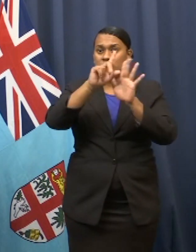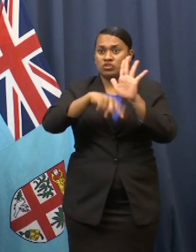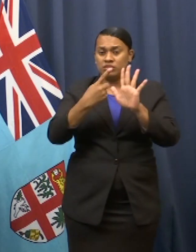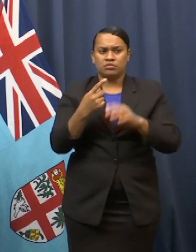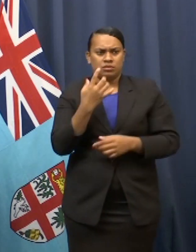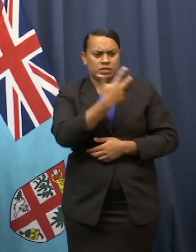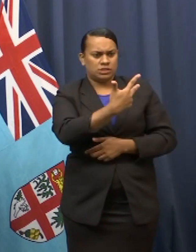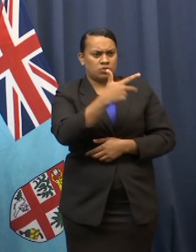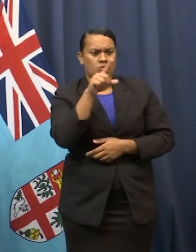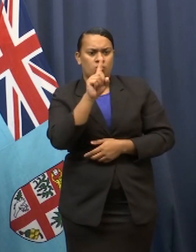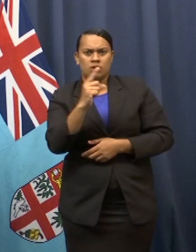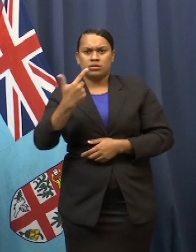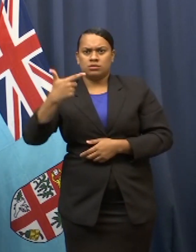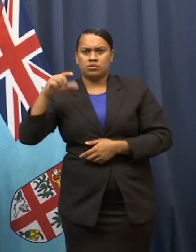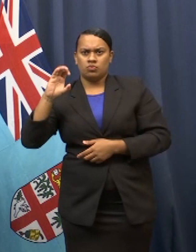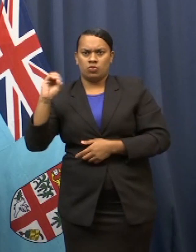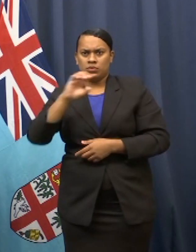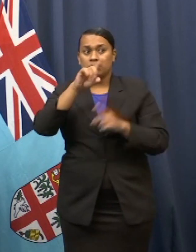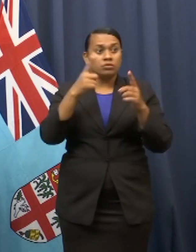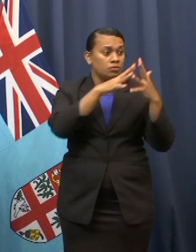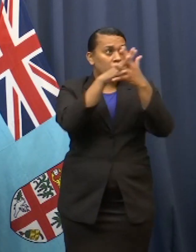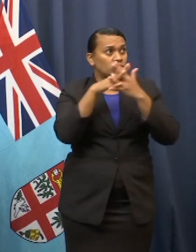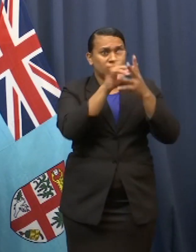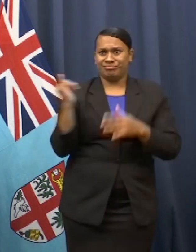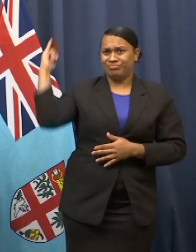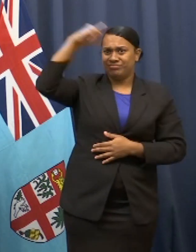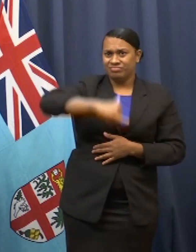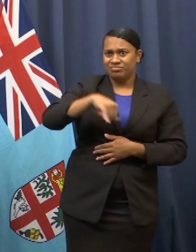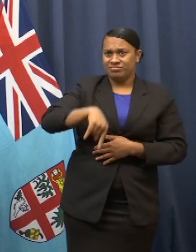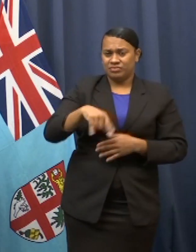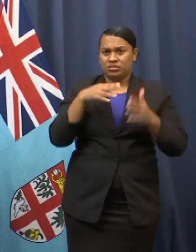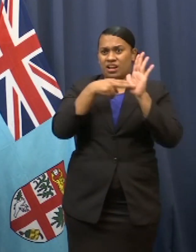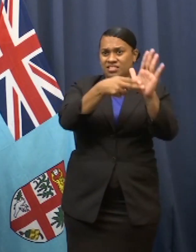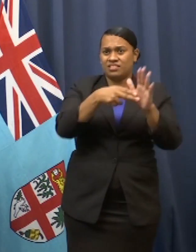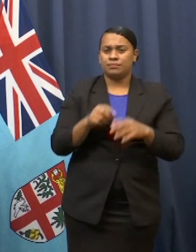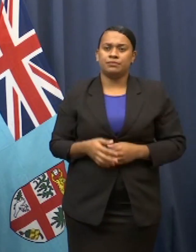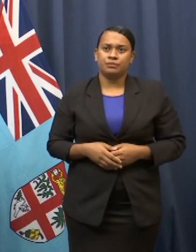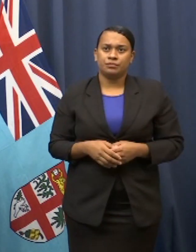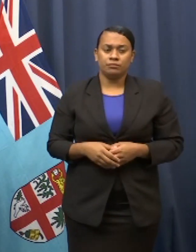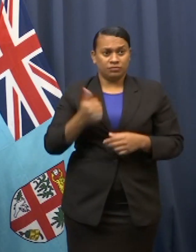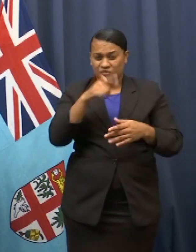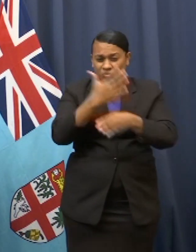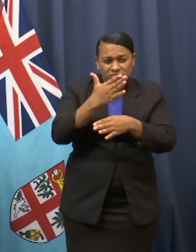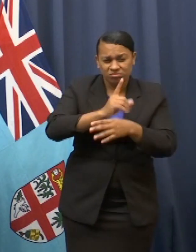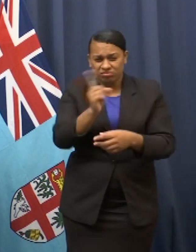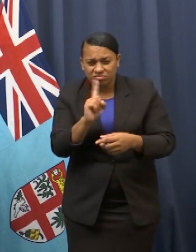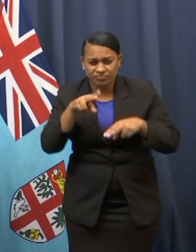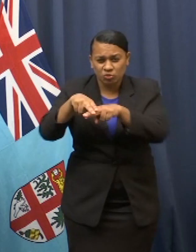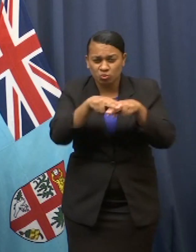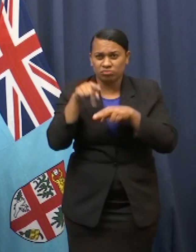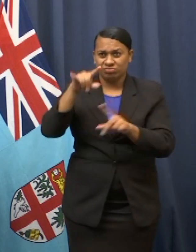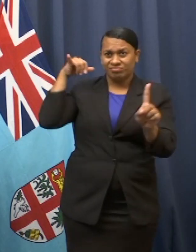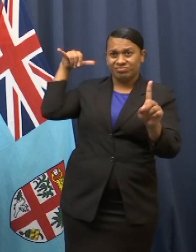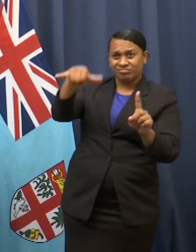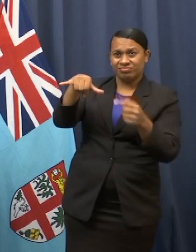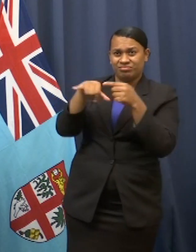San Francisco to Nandi. Working with Fiji Airways, our team was able to quickly